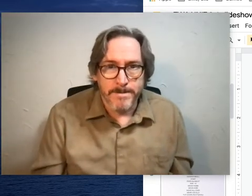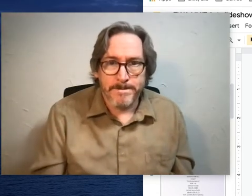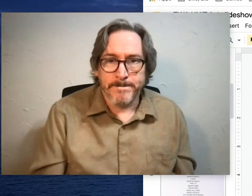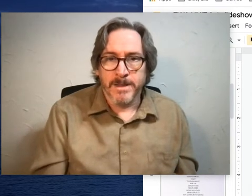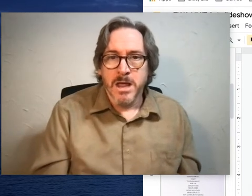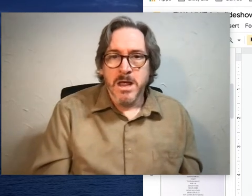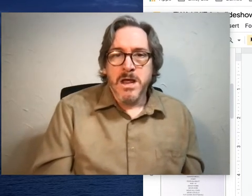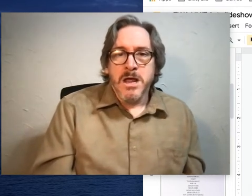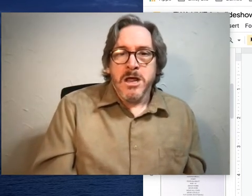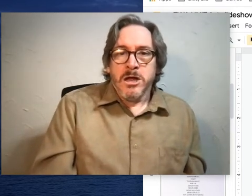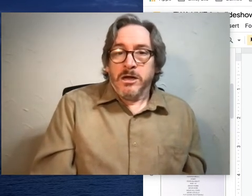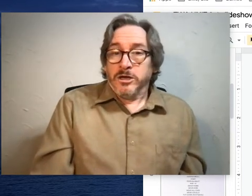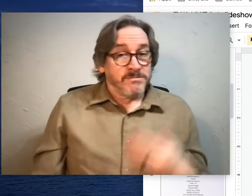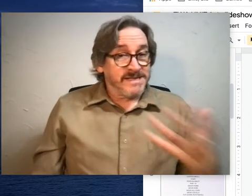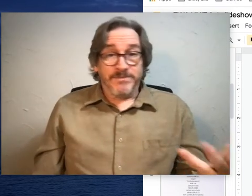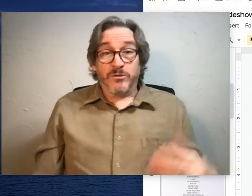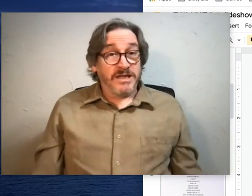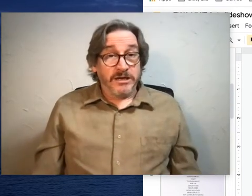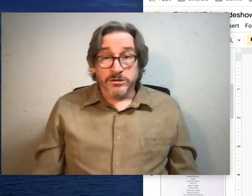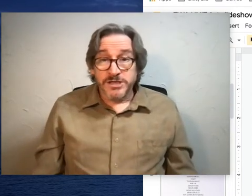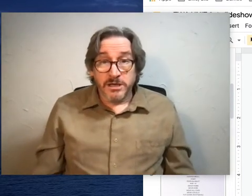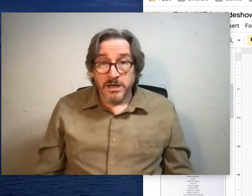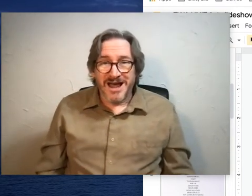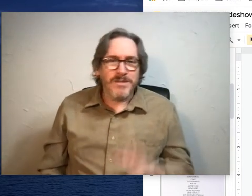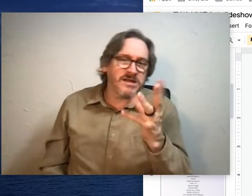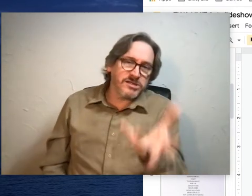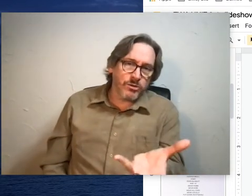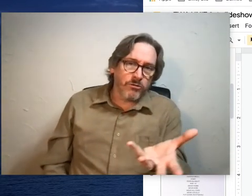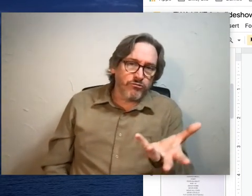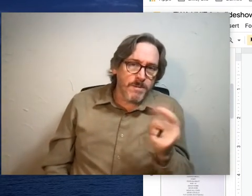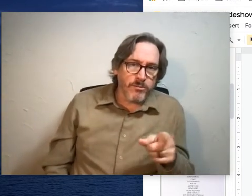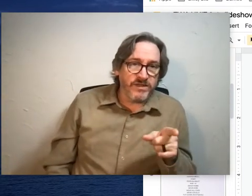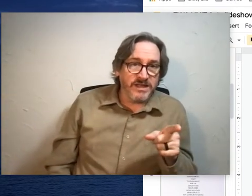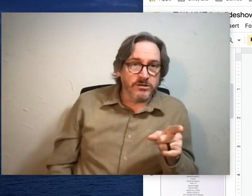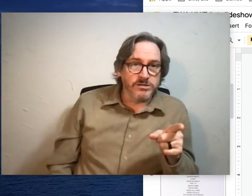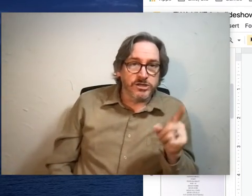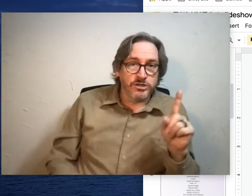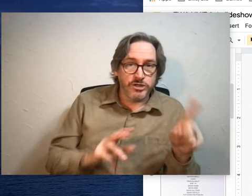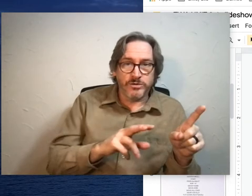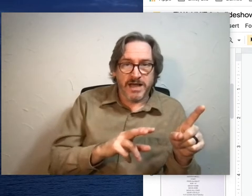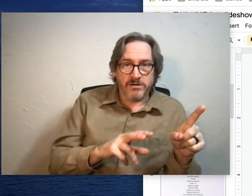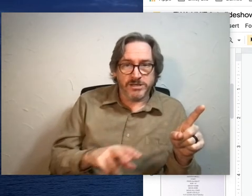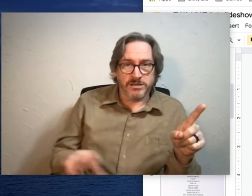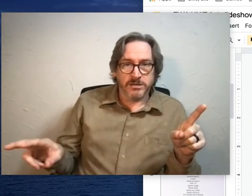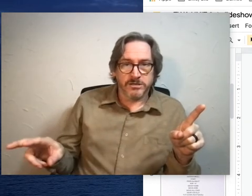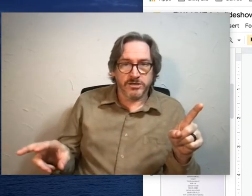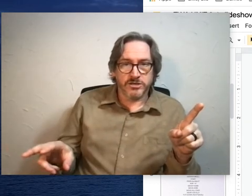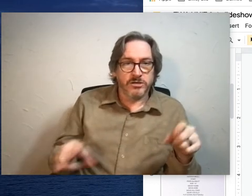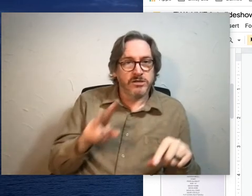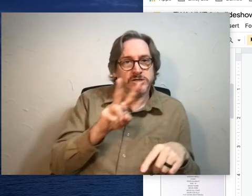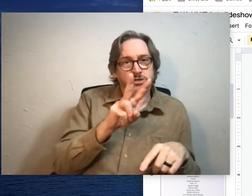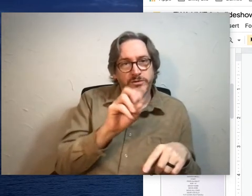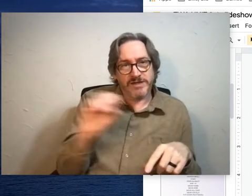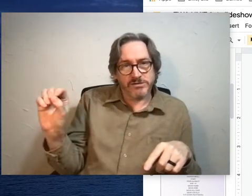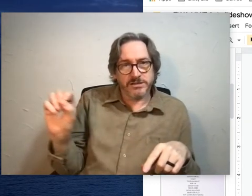okay. Same thing with years. So remember the years 2000 to